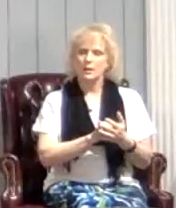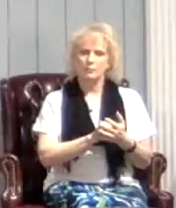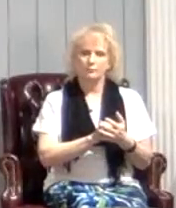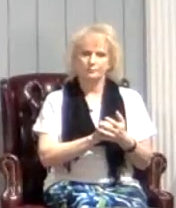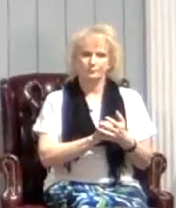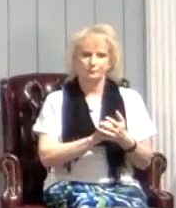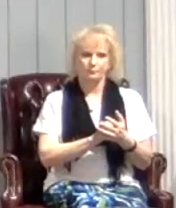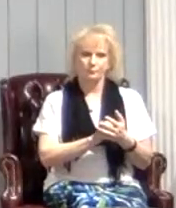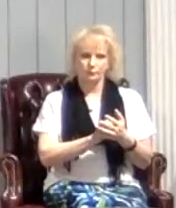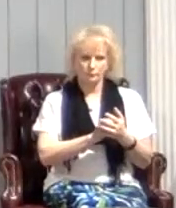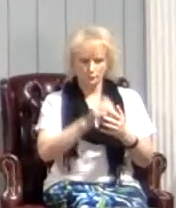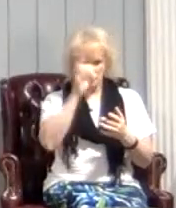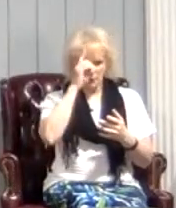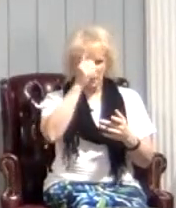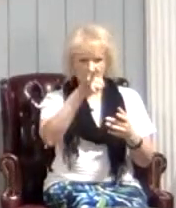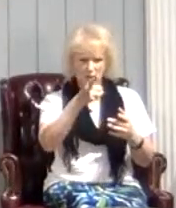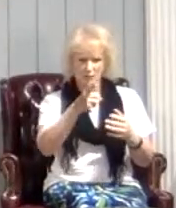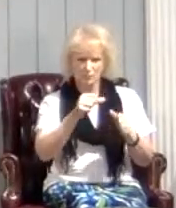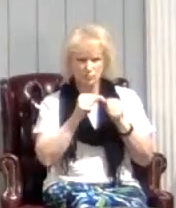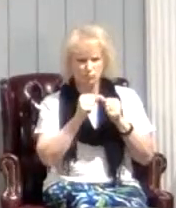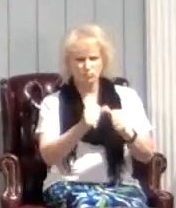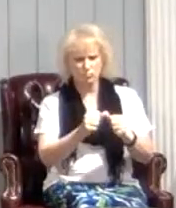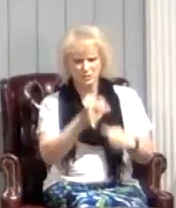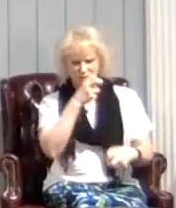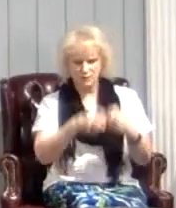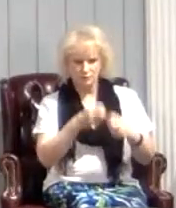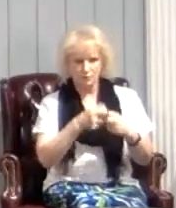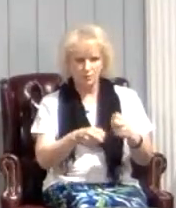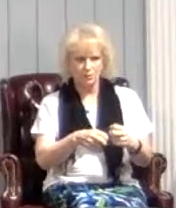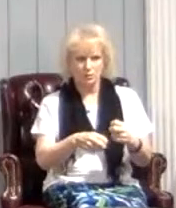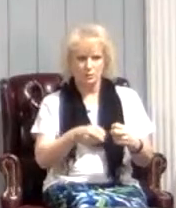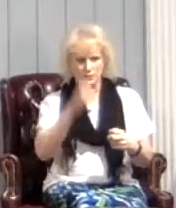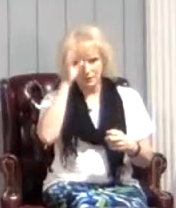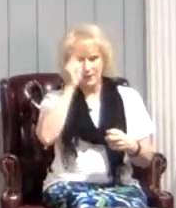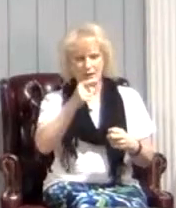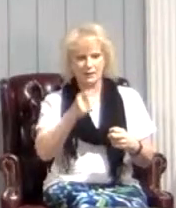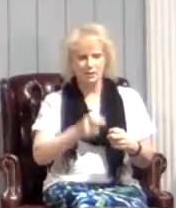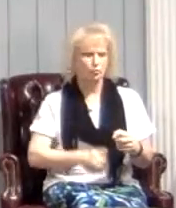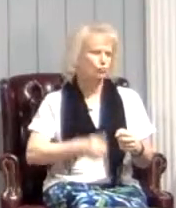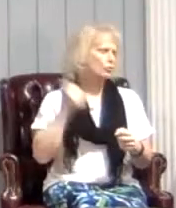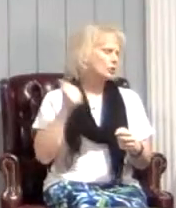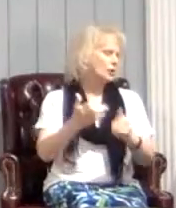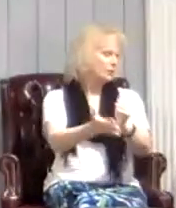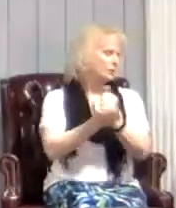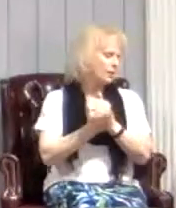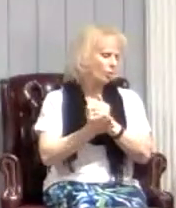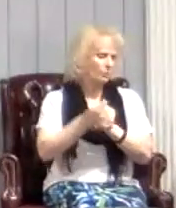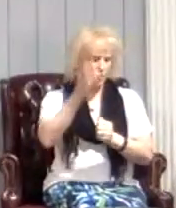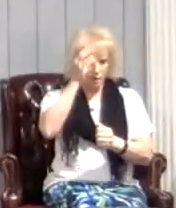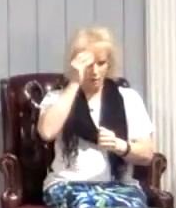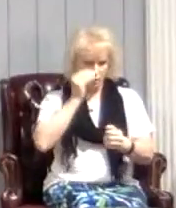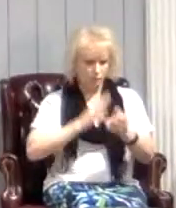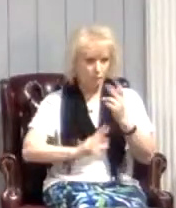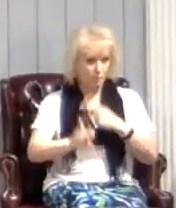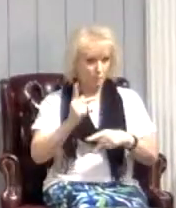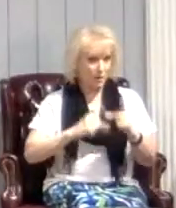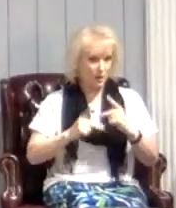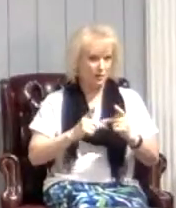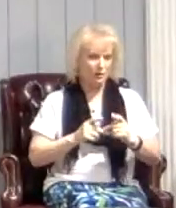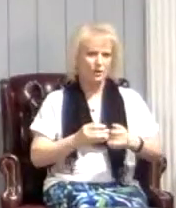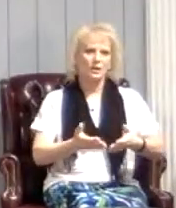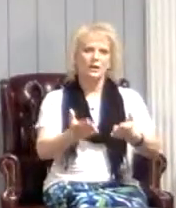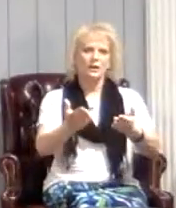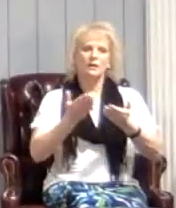he's going through some difficulty. He's rejected the help of man. Look at verse 12. Give us help from